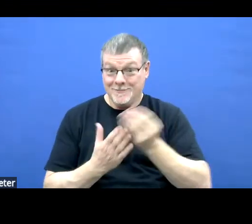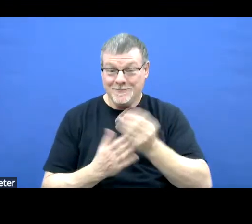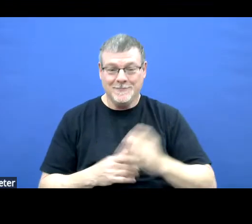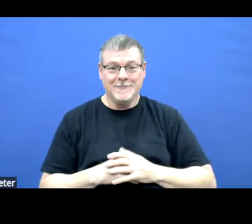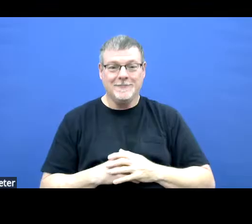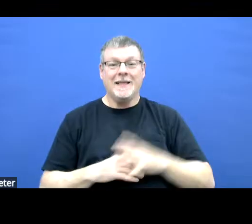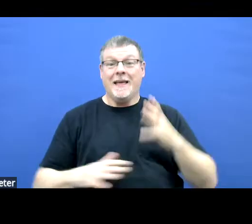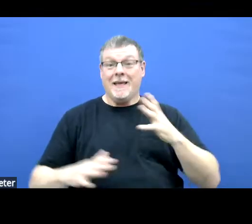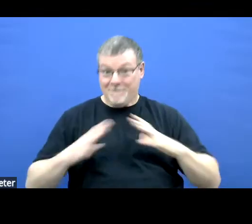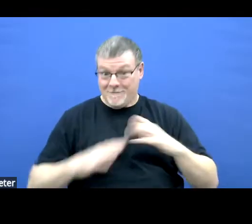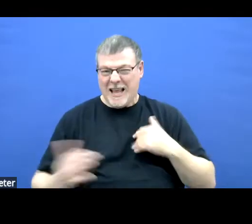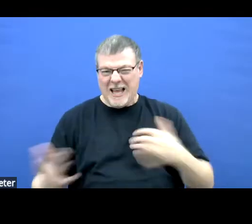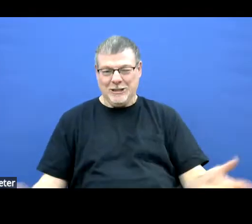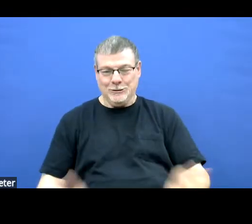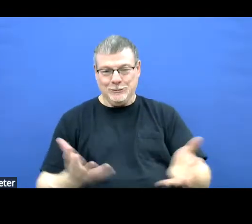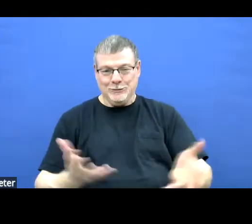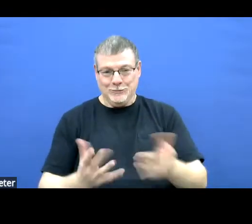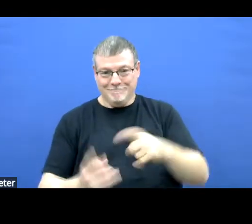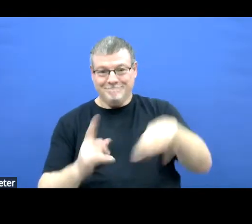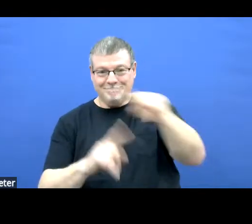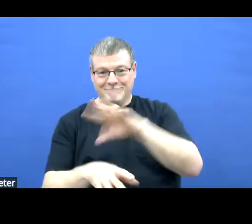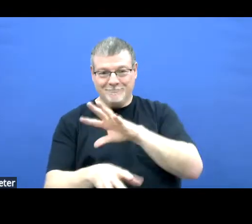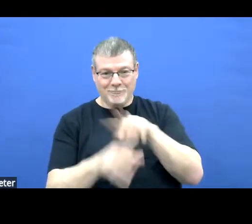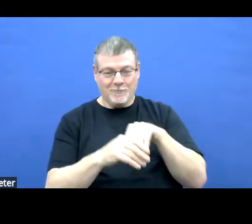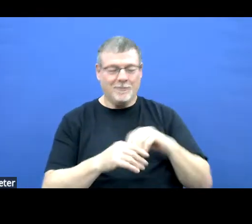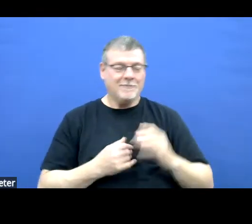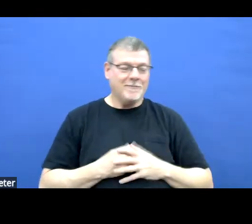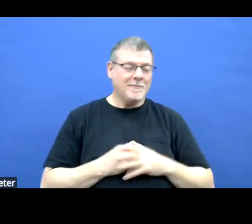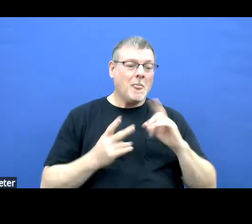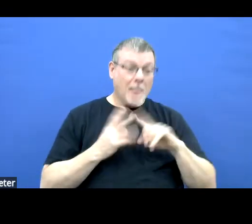fashion, I encourage you to get involved. But I'd